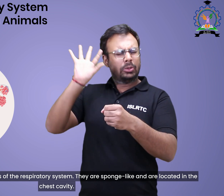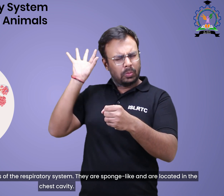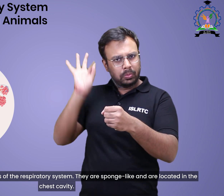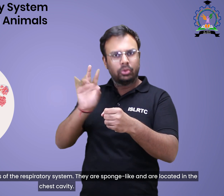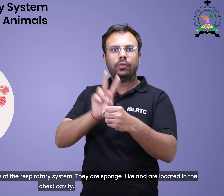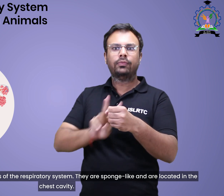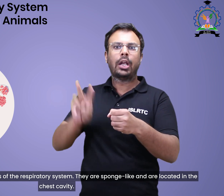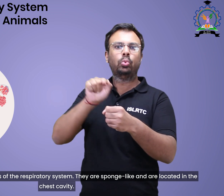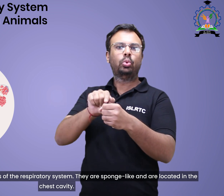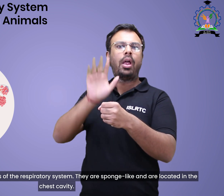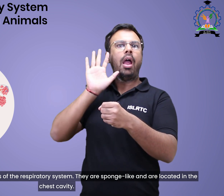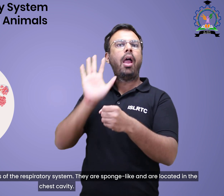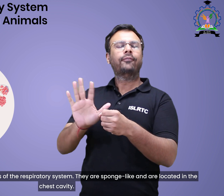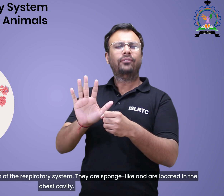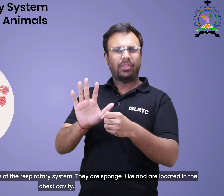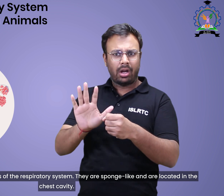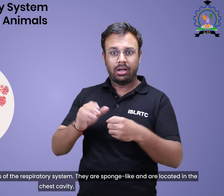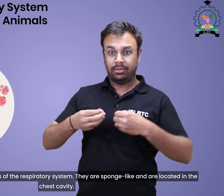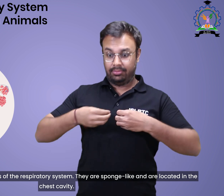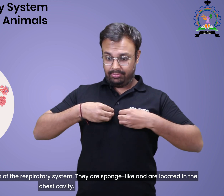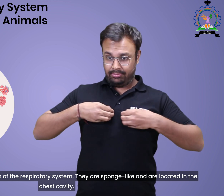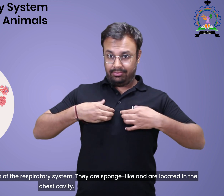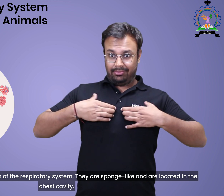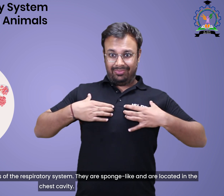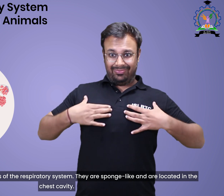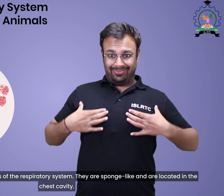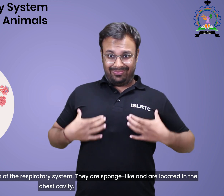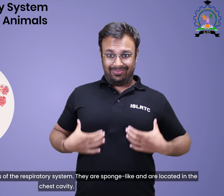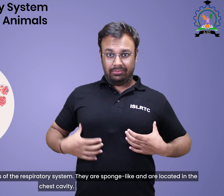are located in the chest cavity.